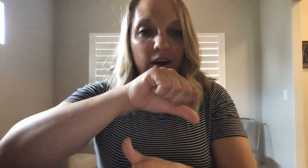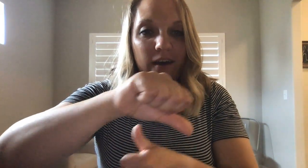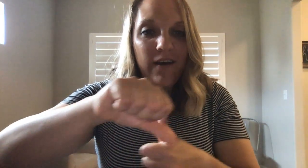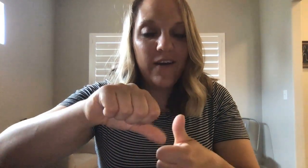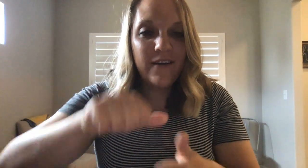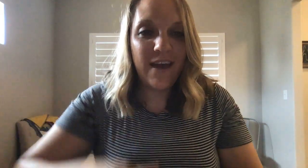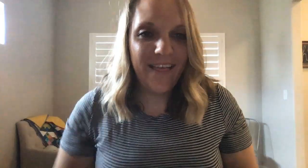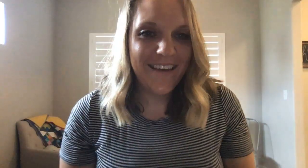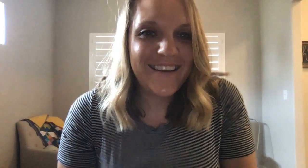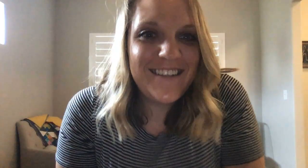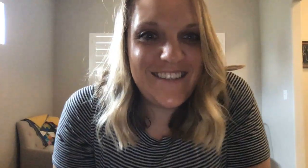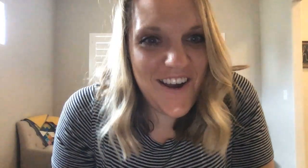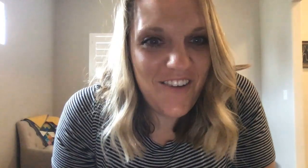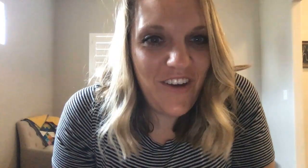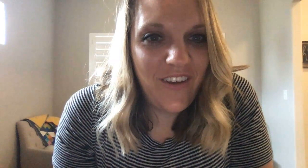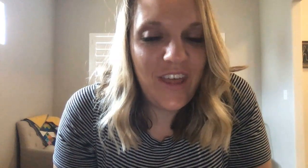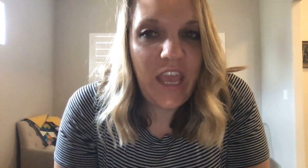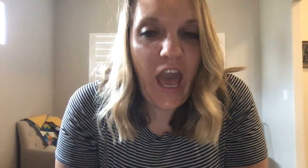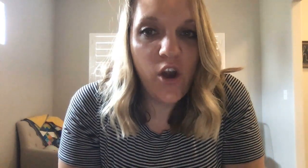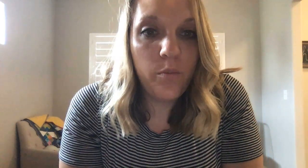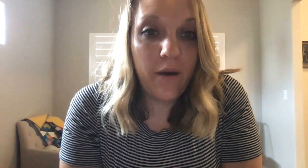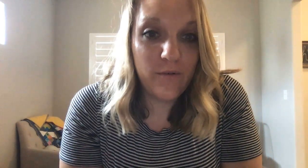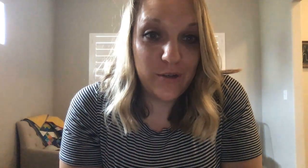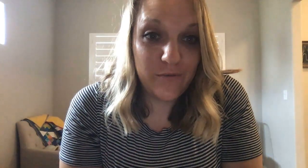another. Good job, everybody. I hope you have a wonderful